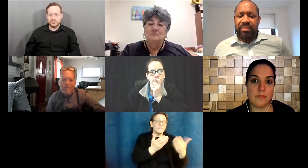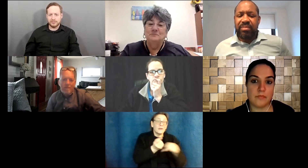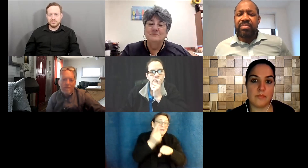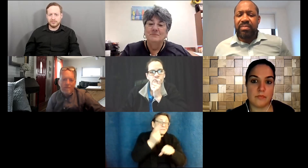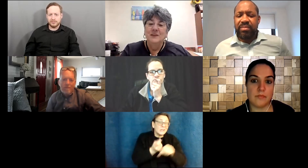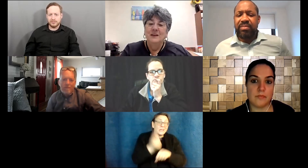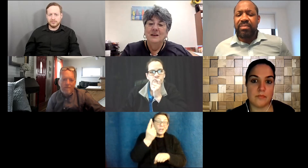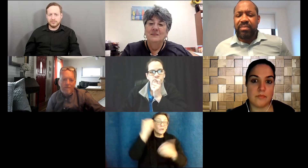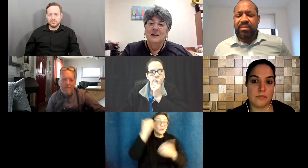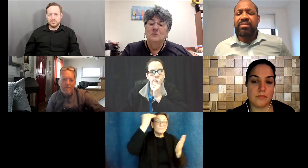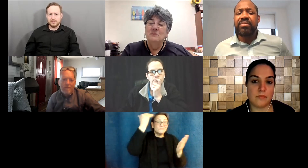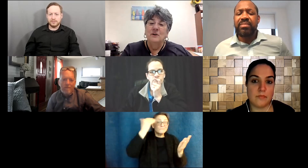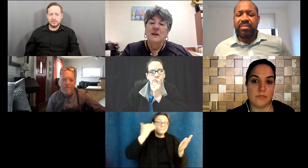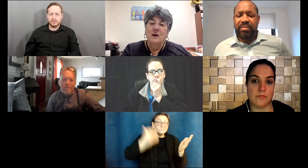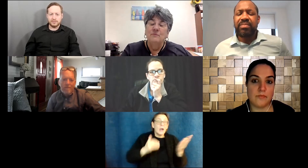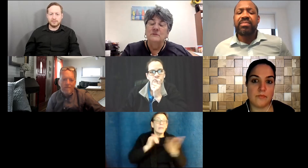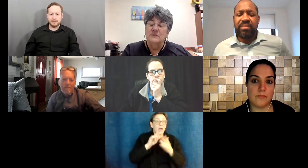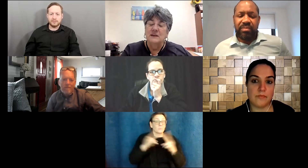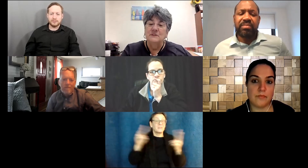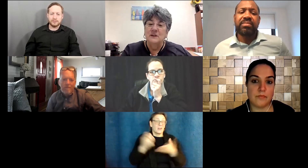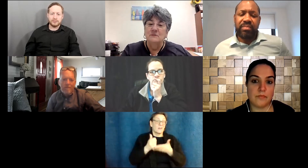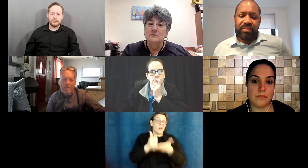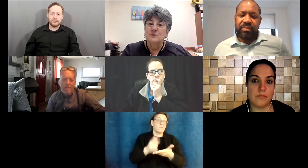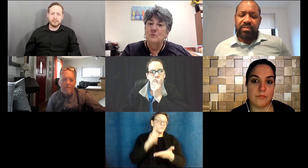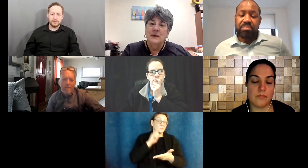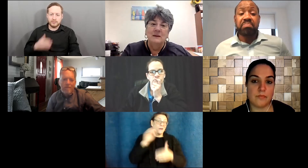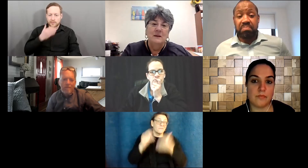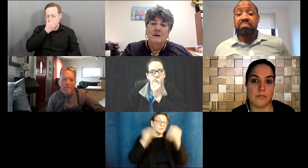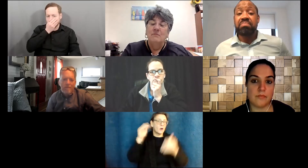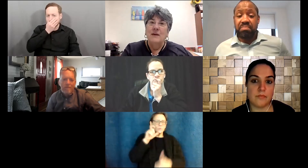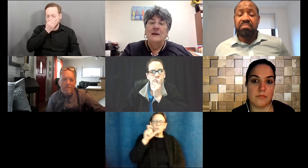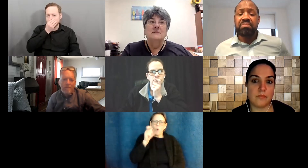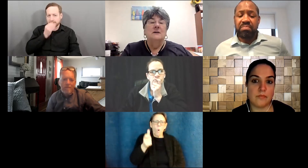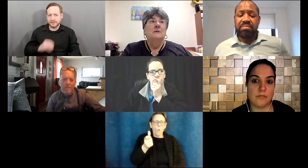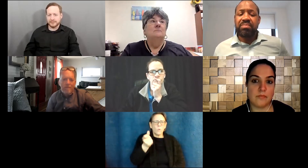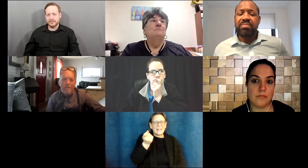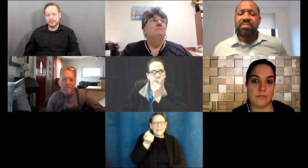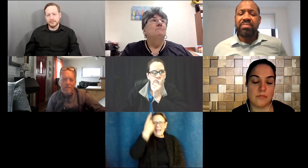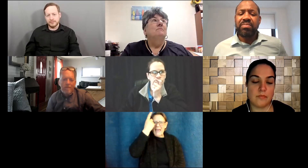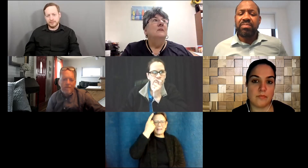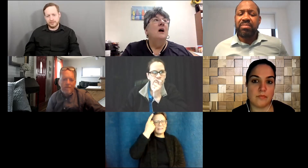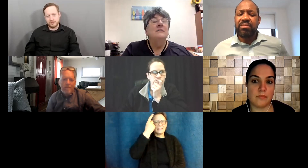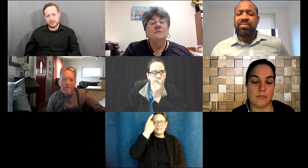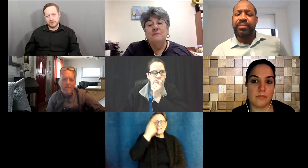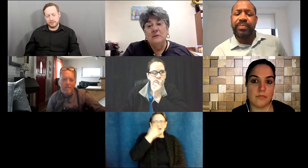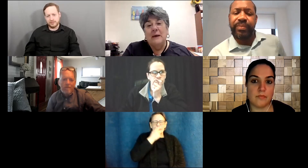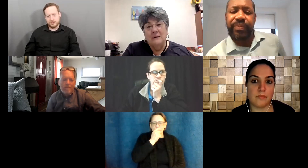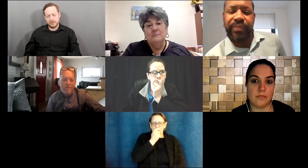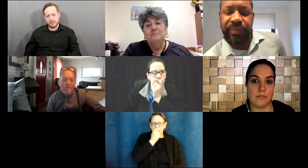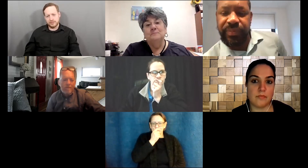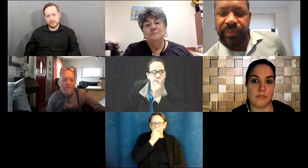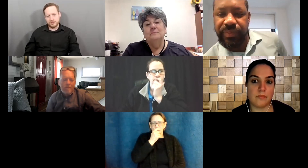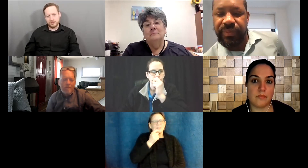know, that could be very helpful to deaf adults who don't get that kind of